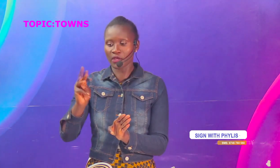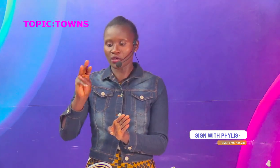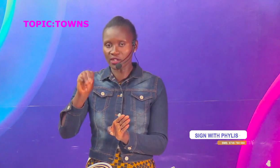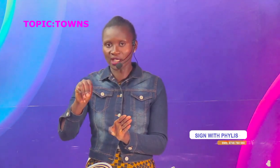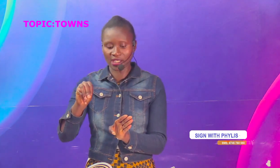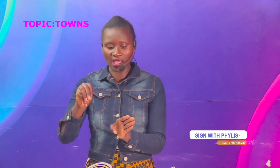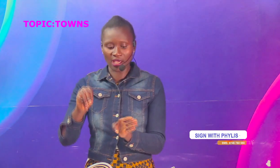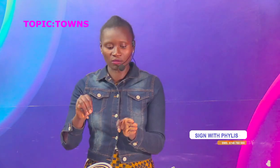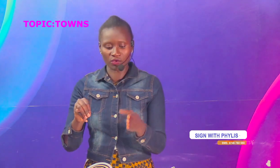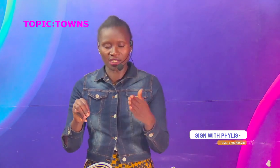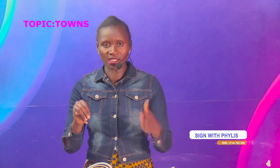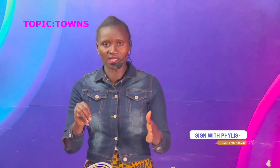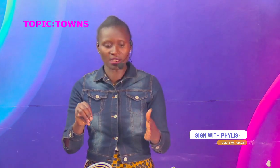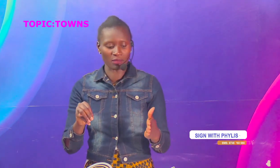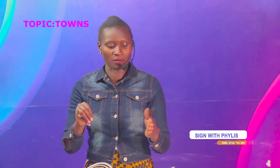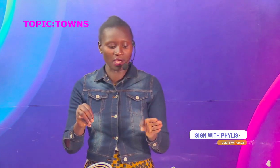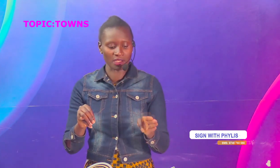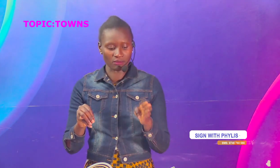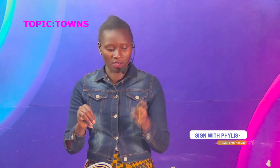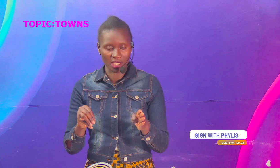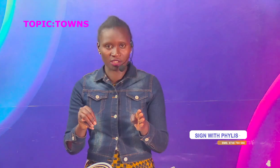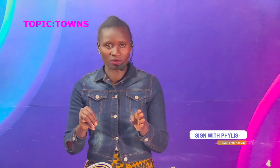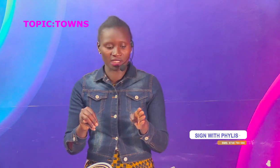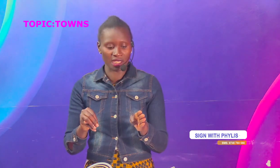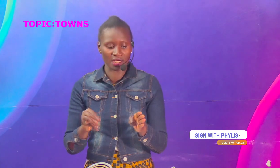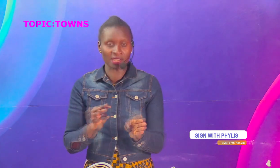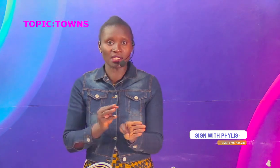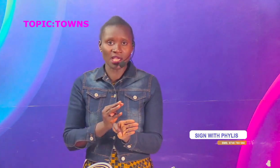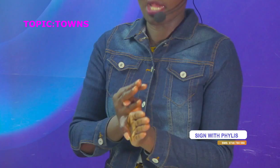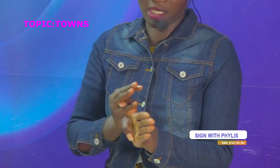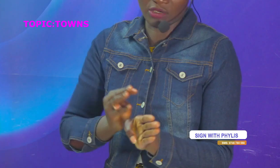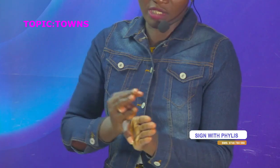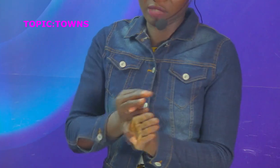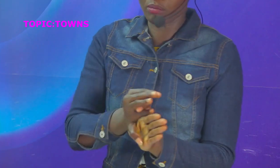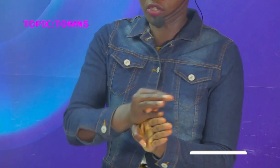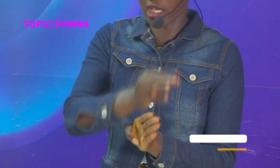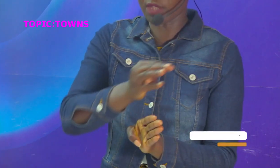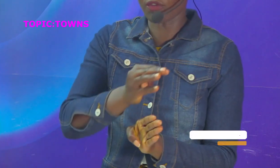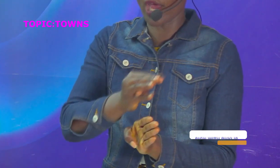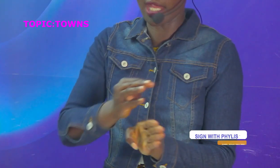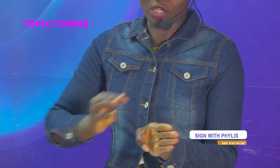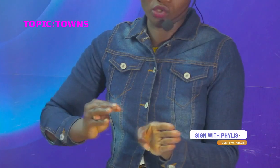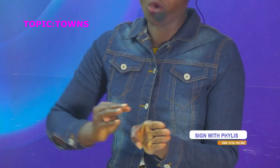letter M on this other palm hand, making it straight like this, and then you're just pushing it forward. So,